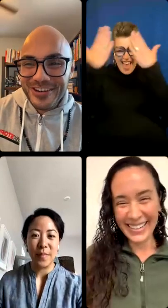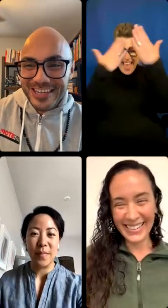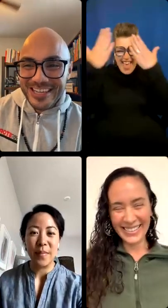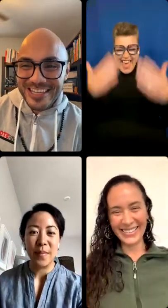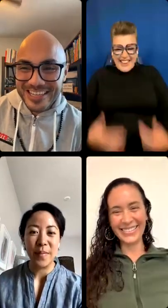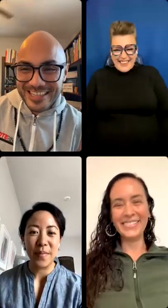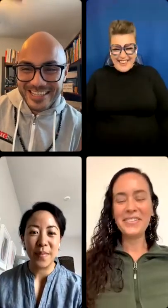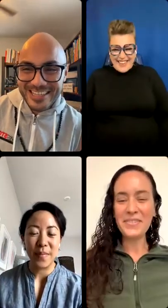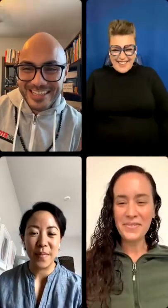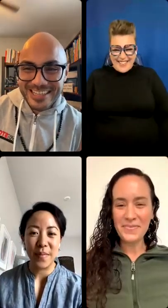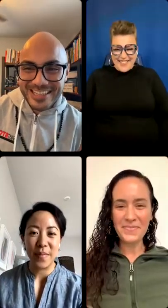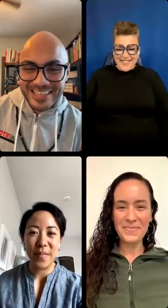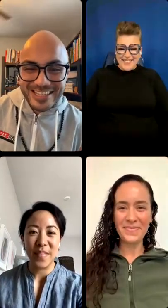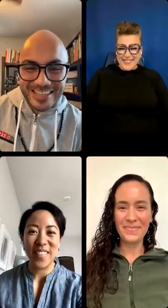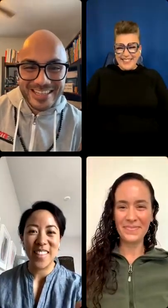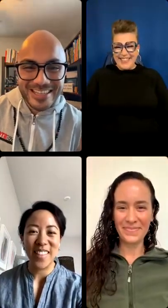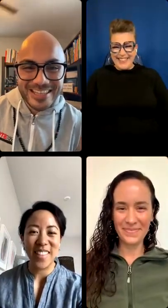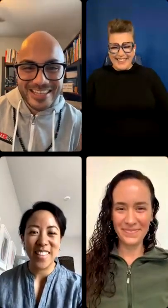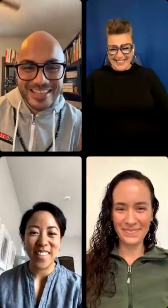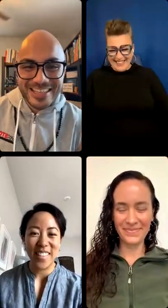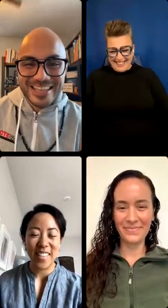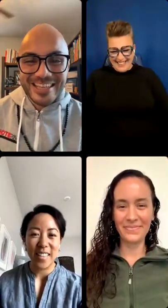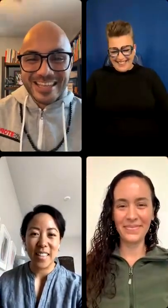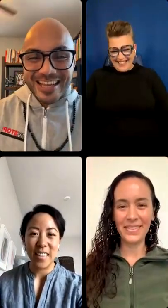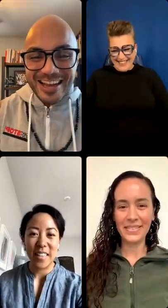Hello. Hello.